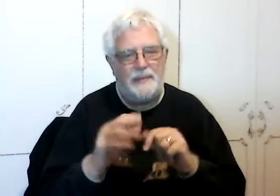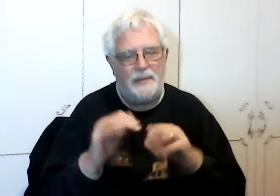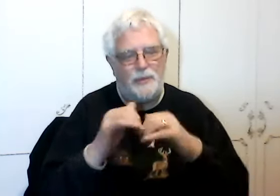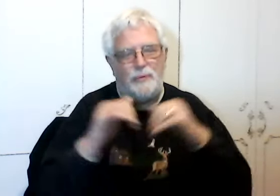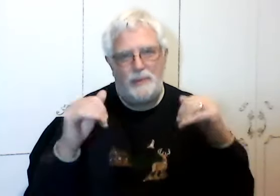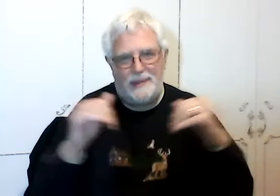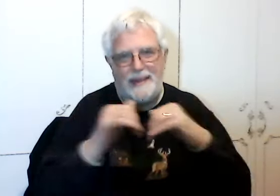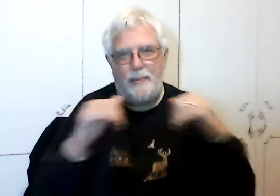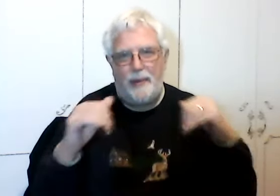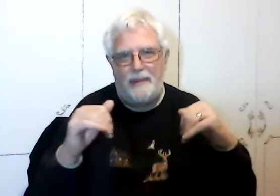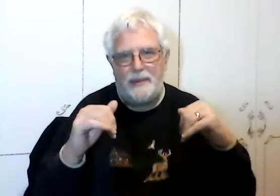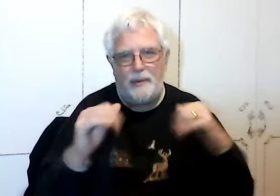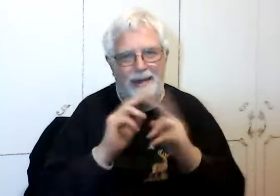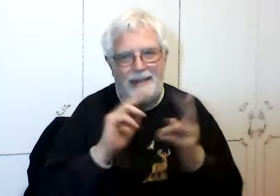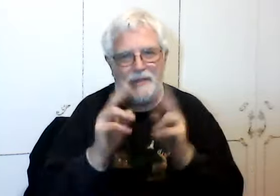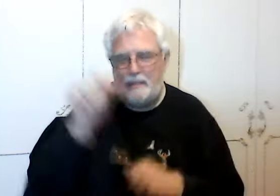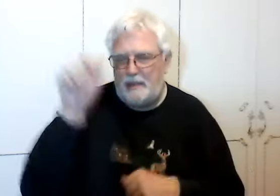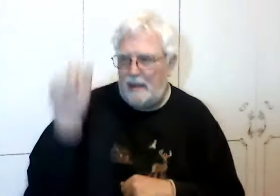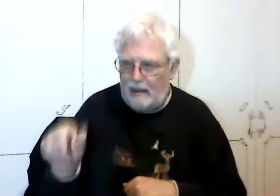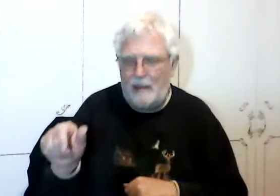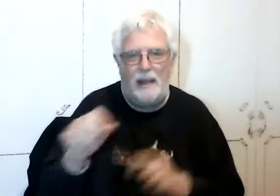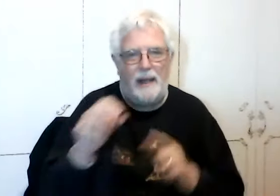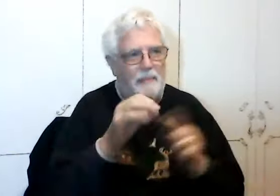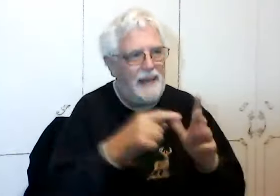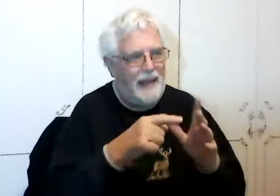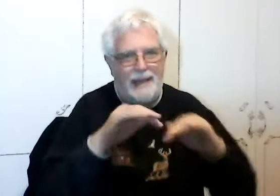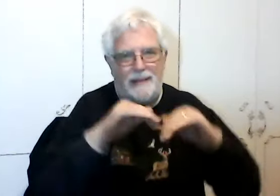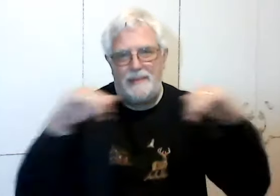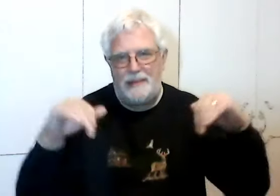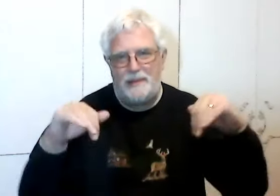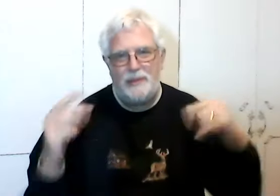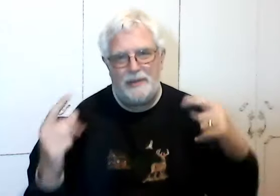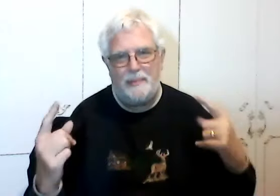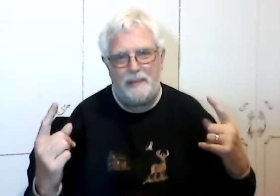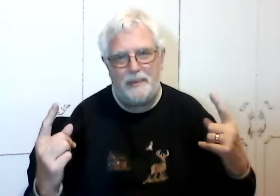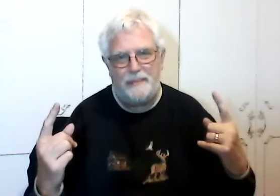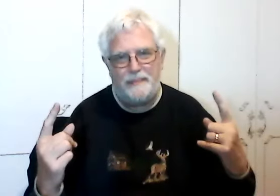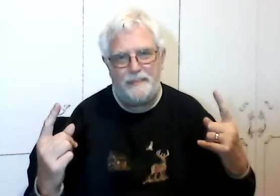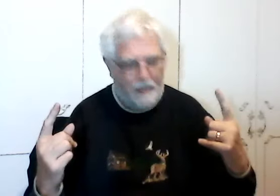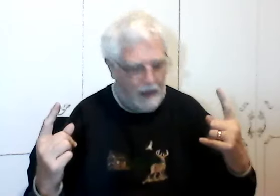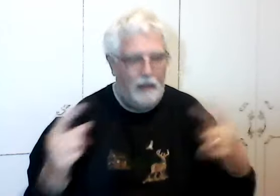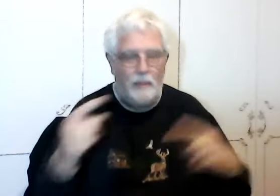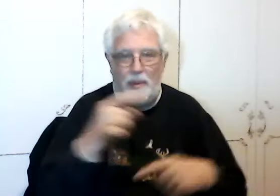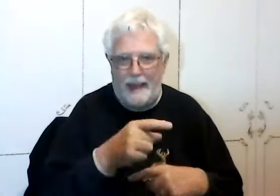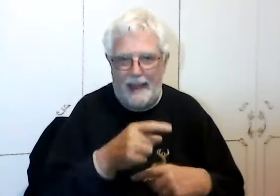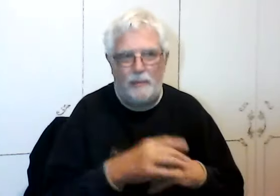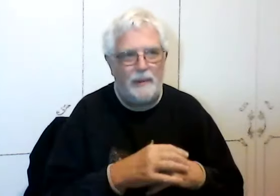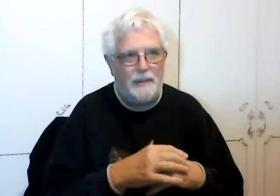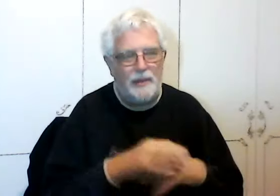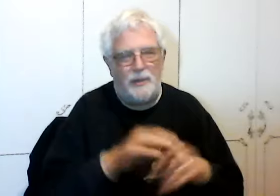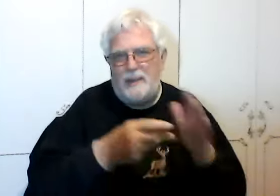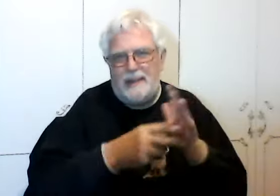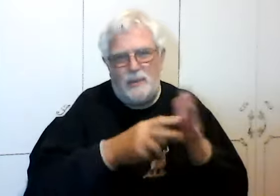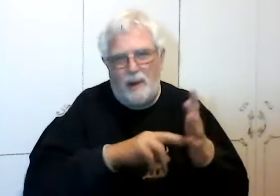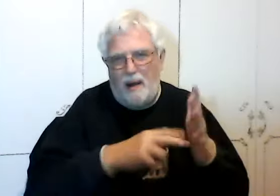two roles are separate. So we've got an interpreter and a PA, so two different people. What the PA will probably do is organise